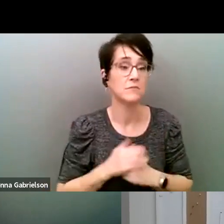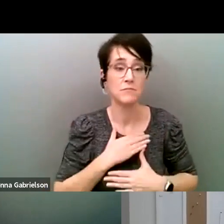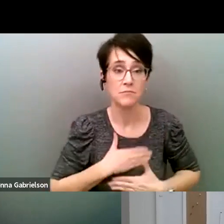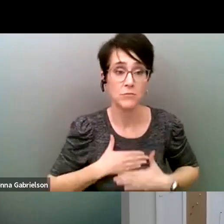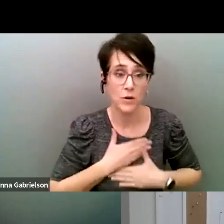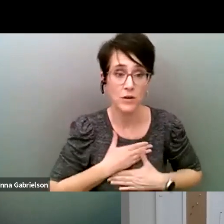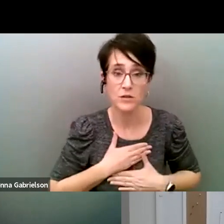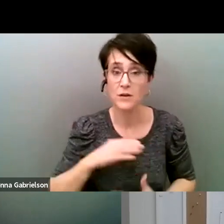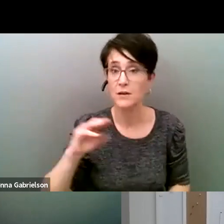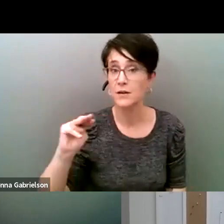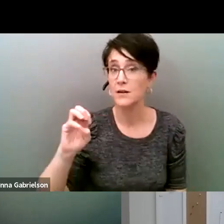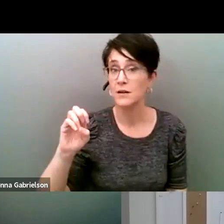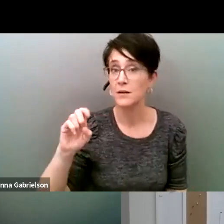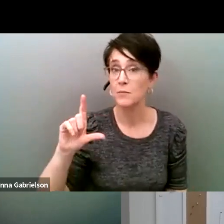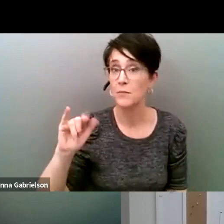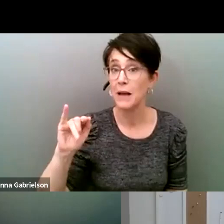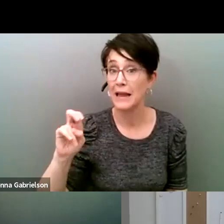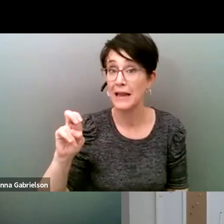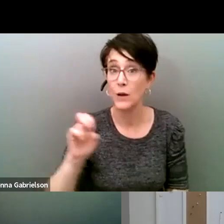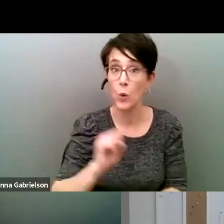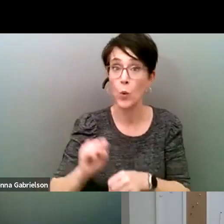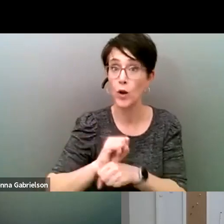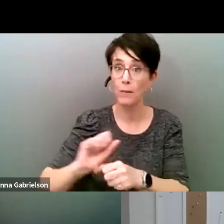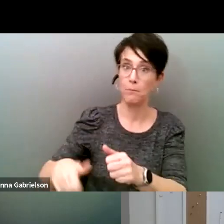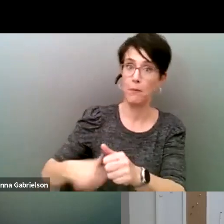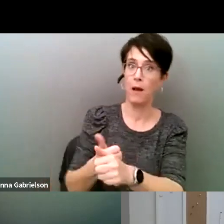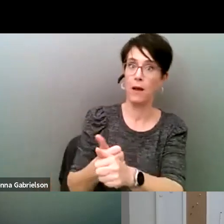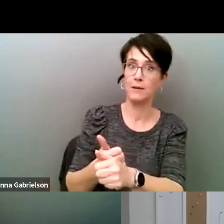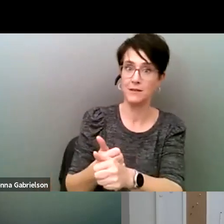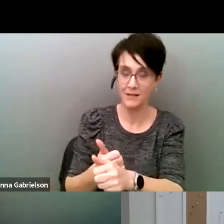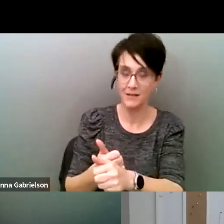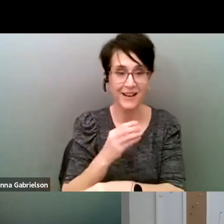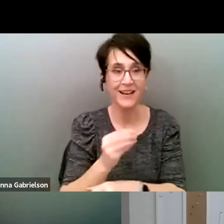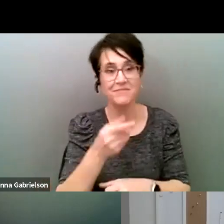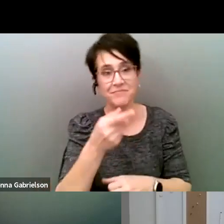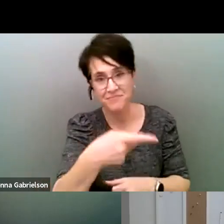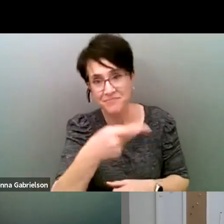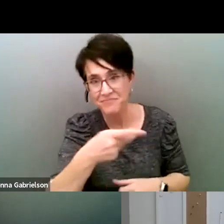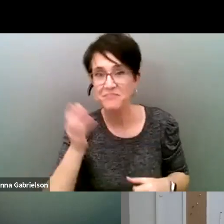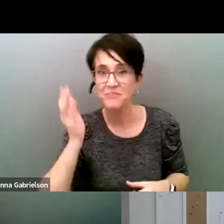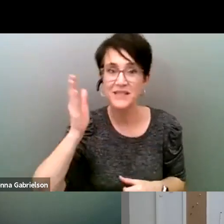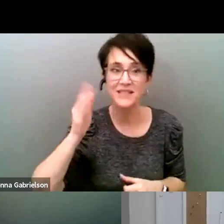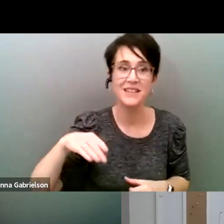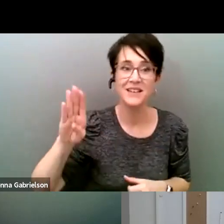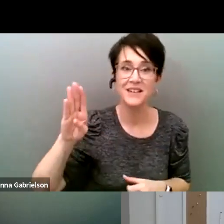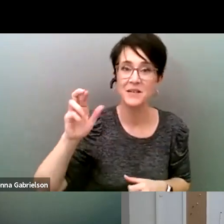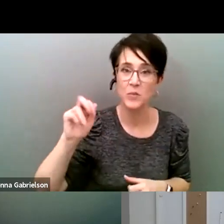work kind of behind the scenes, and appreciate Brad and Shauna's